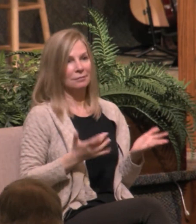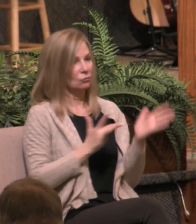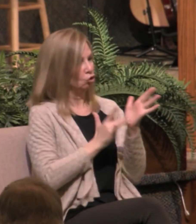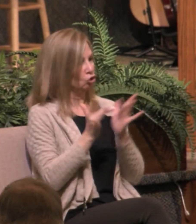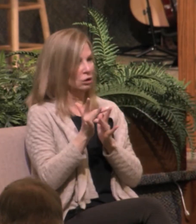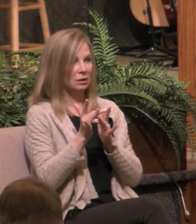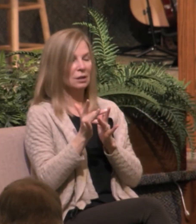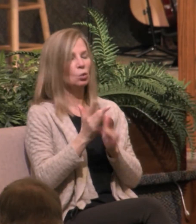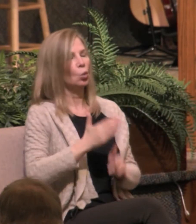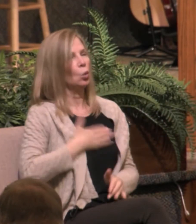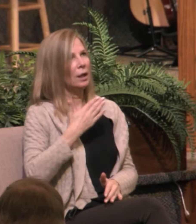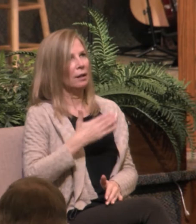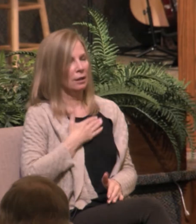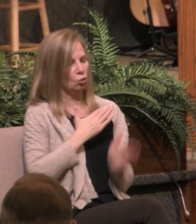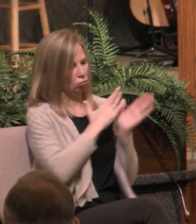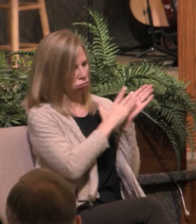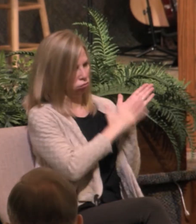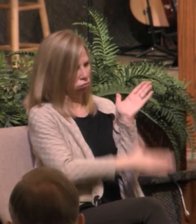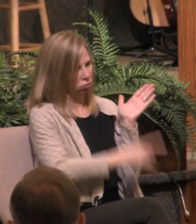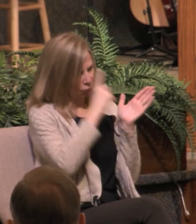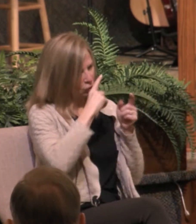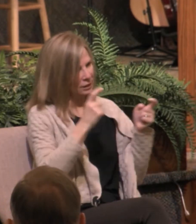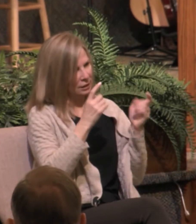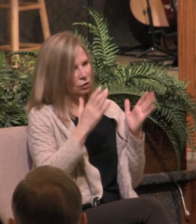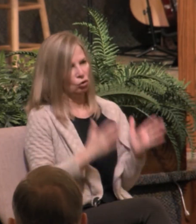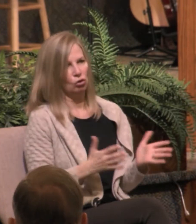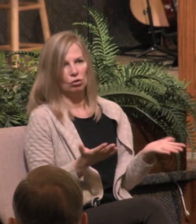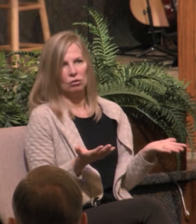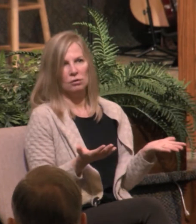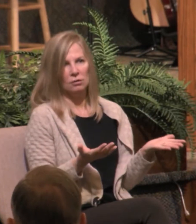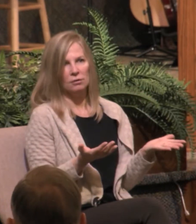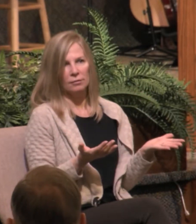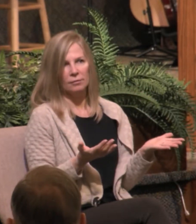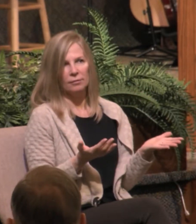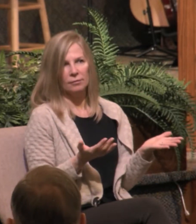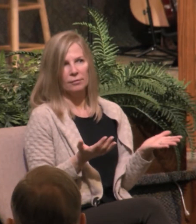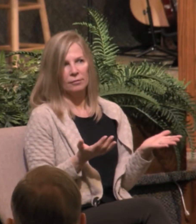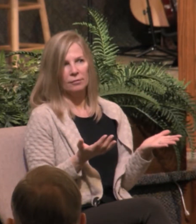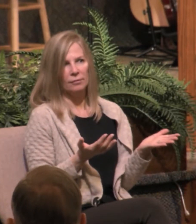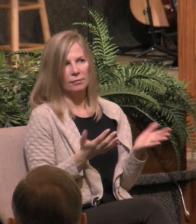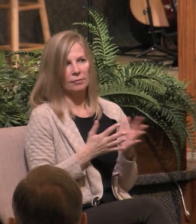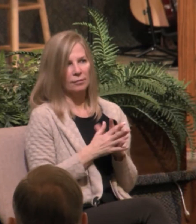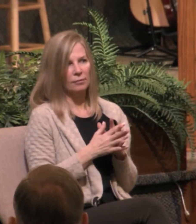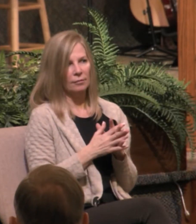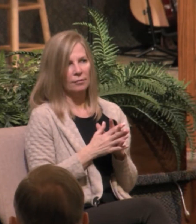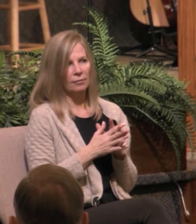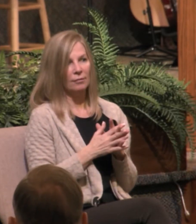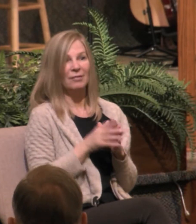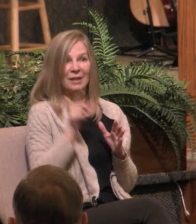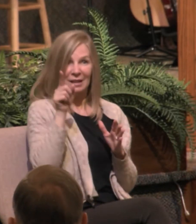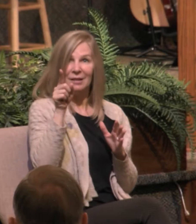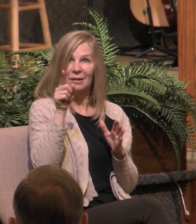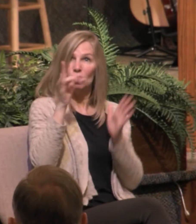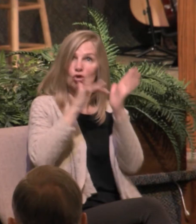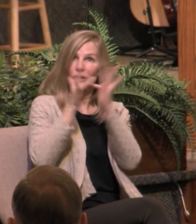Jesus willingly shed his blood for sinners. He's referred to as the lamb who was slain. It's that picture